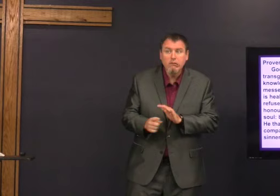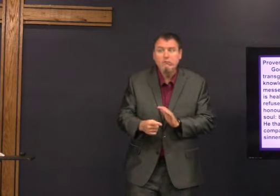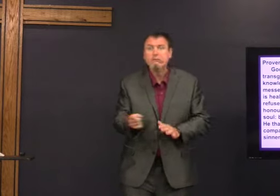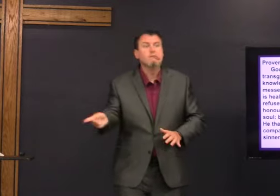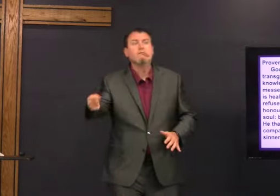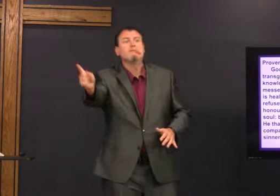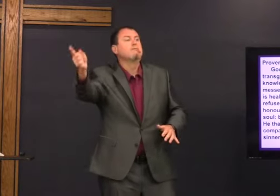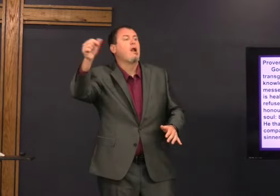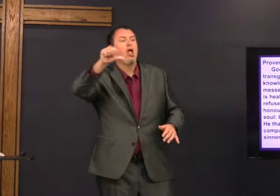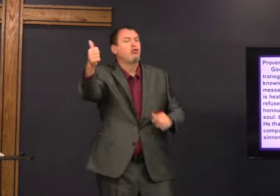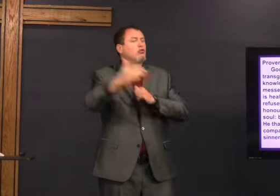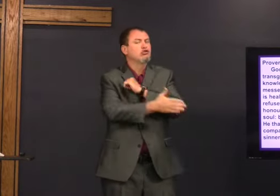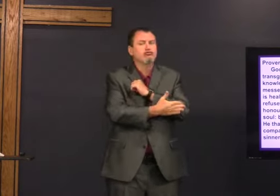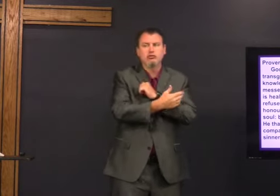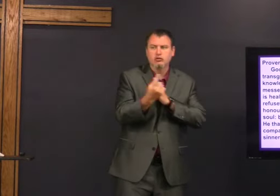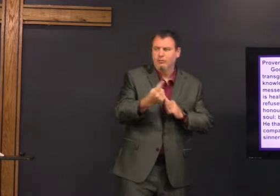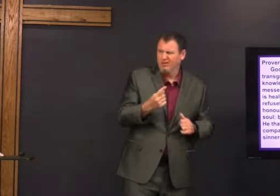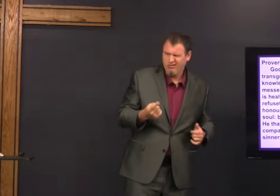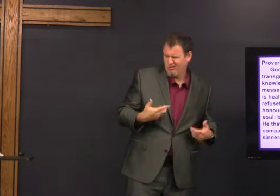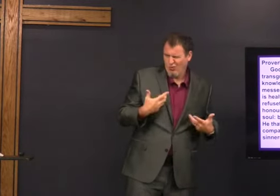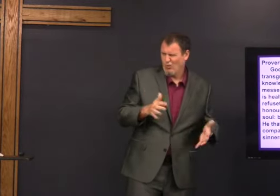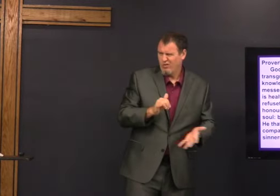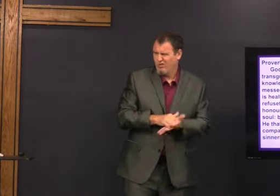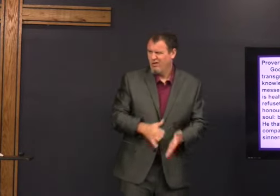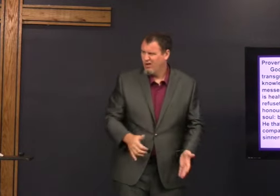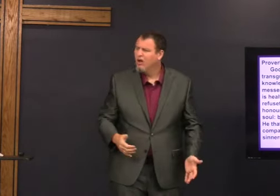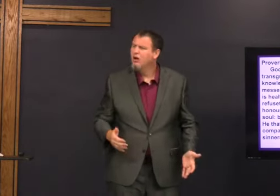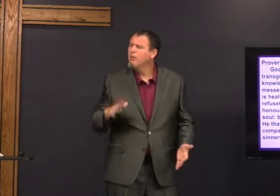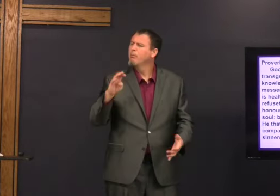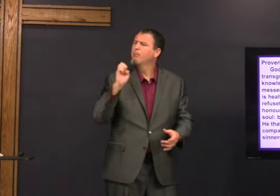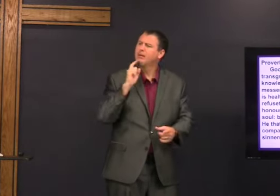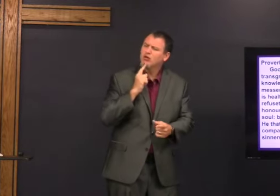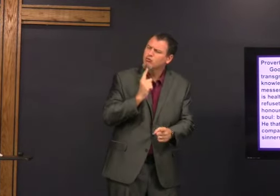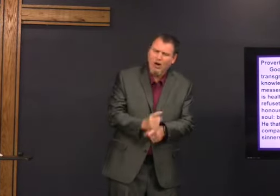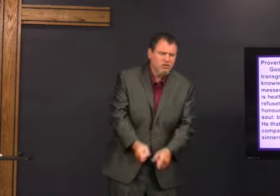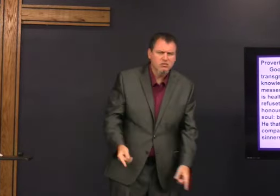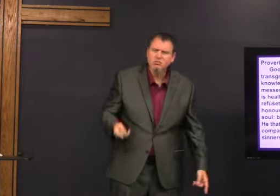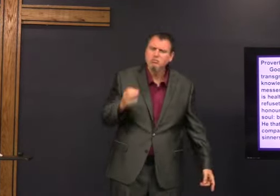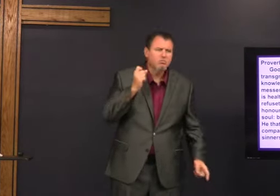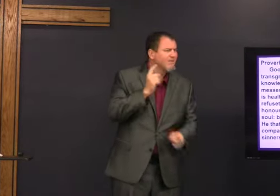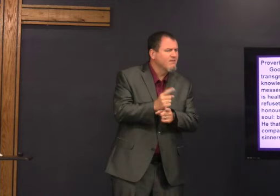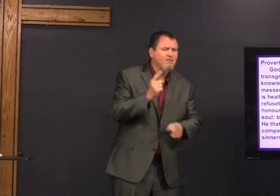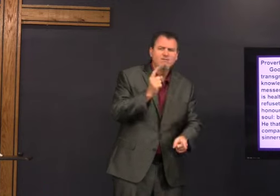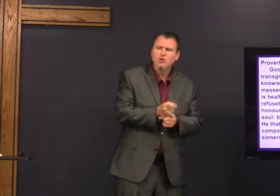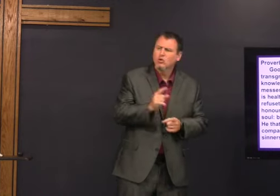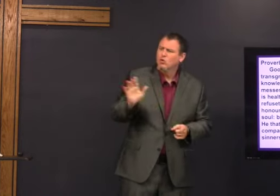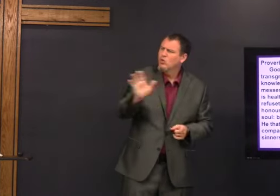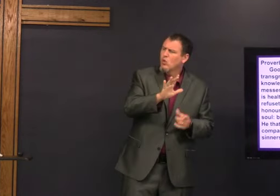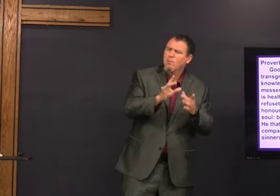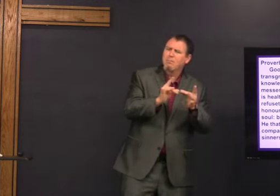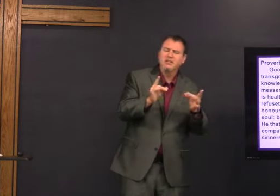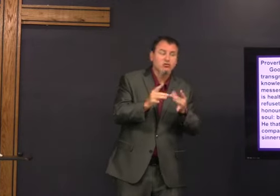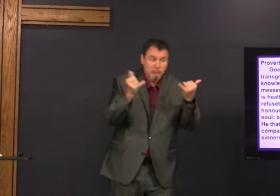shamed, or they have to go into hiding in another country. And we don't want that. So be